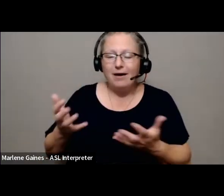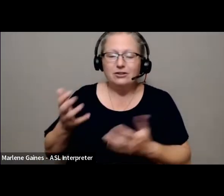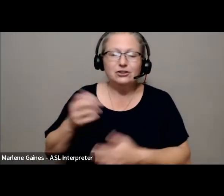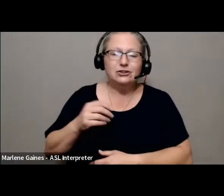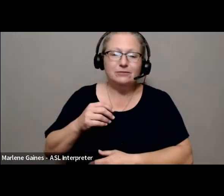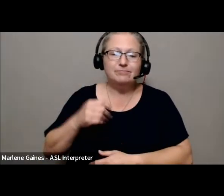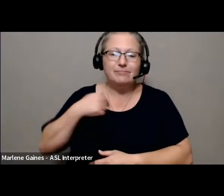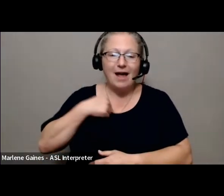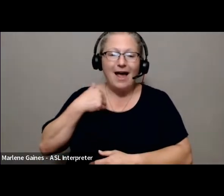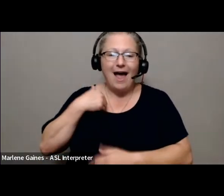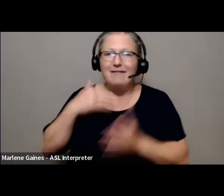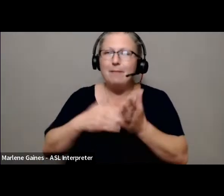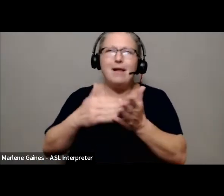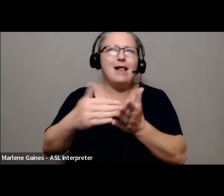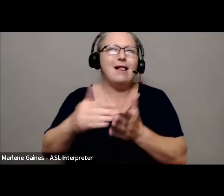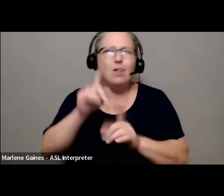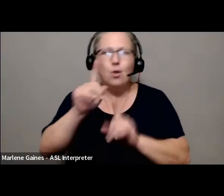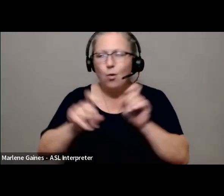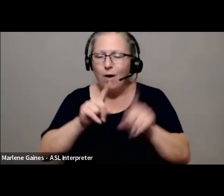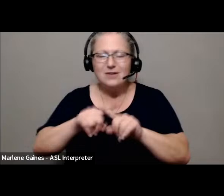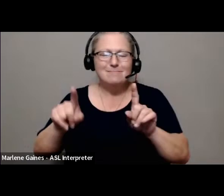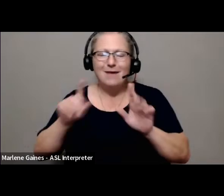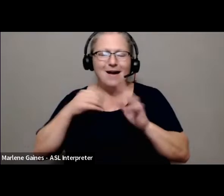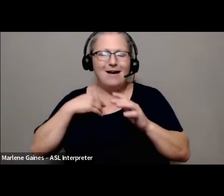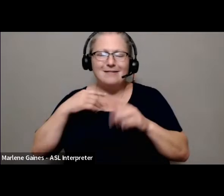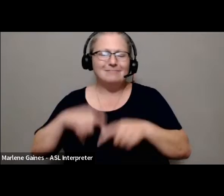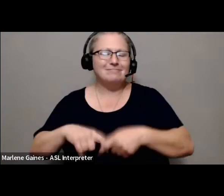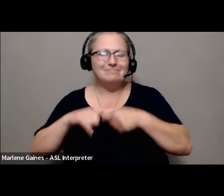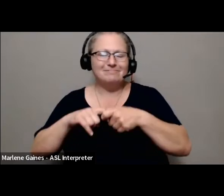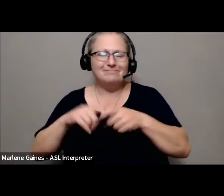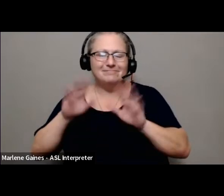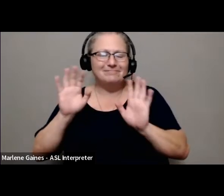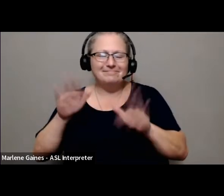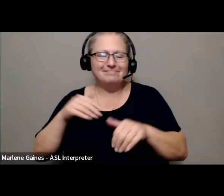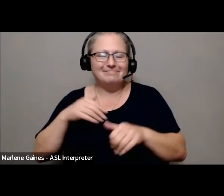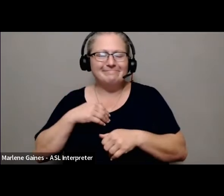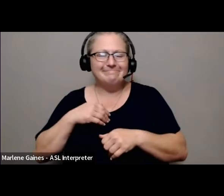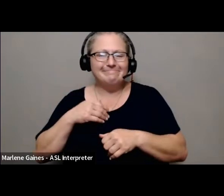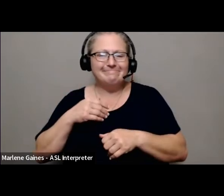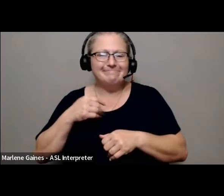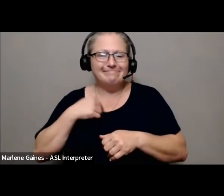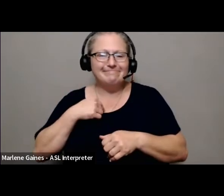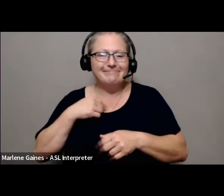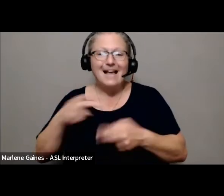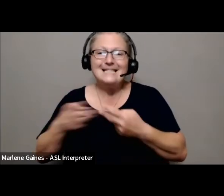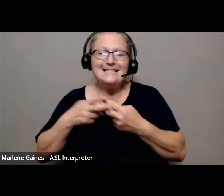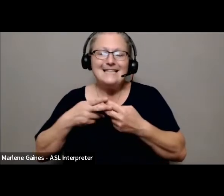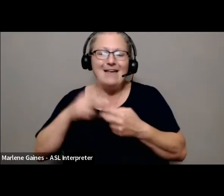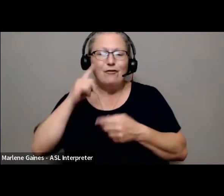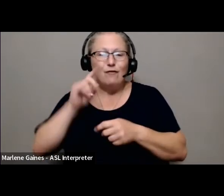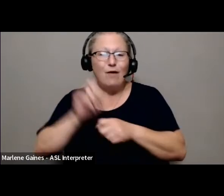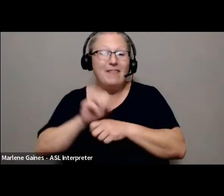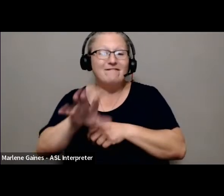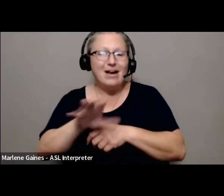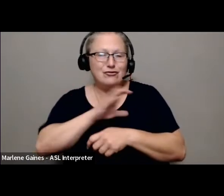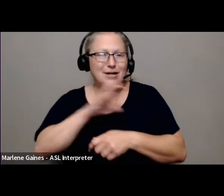I have a million other questions, but I'll talk. Yeah, I'll save it for the advisory